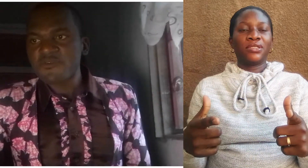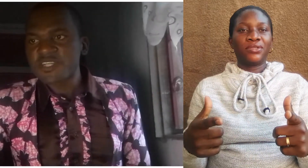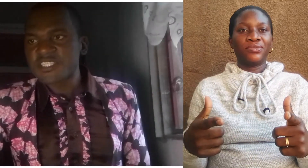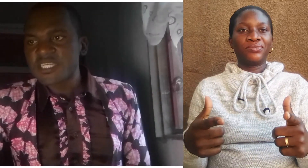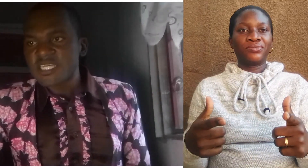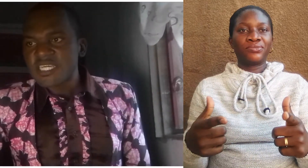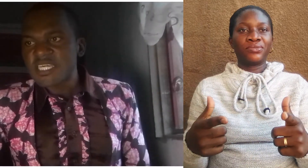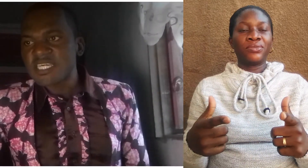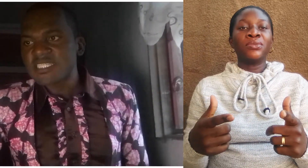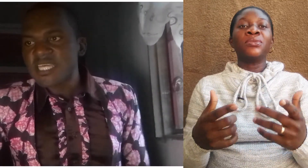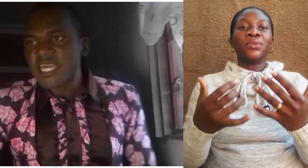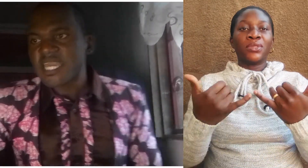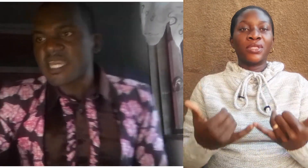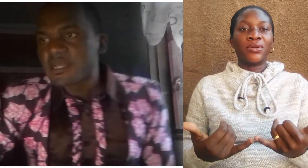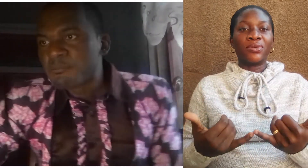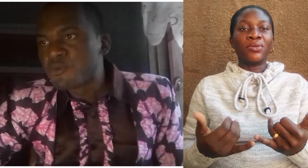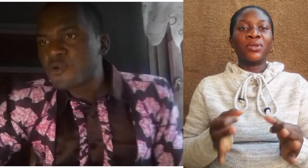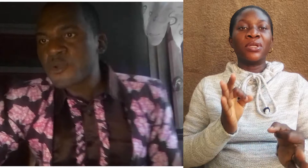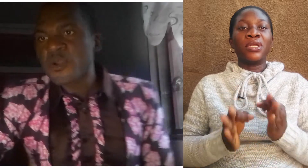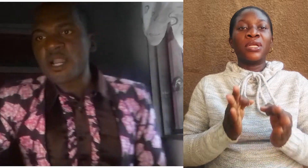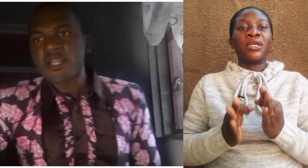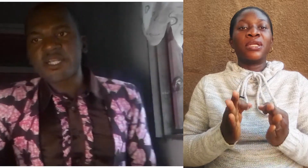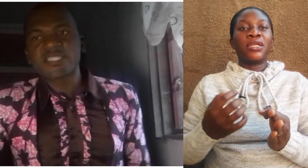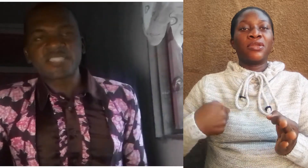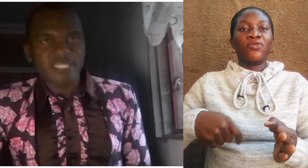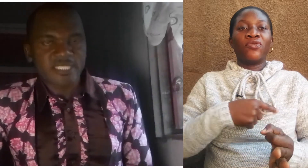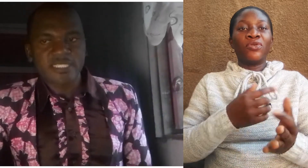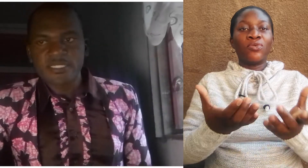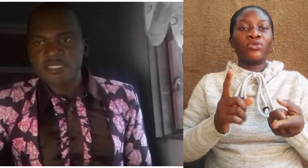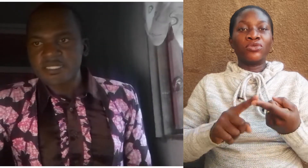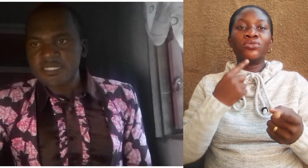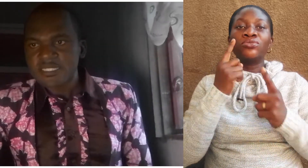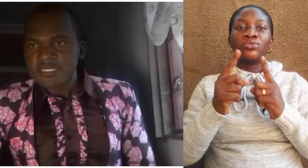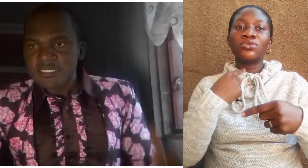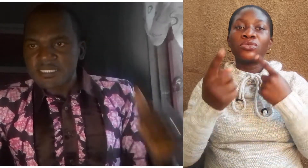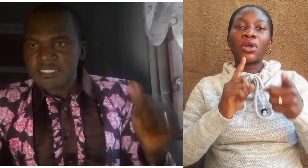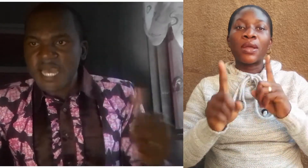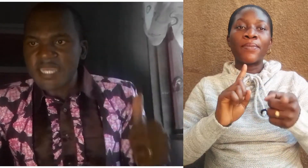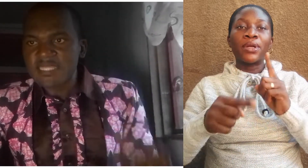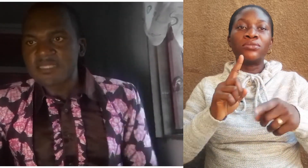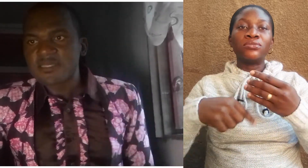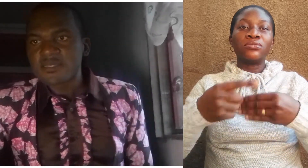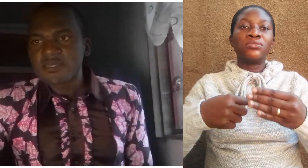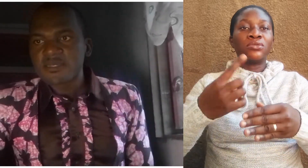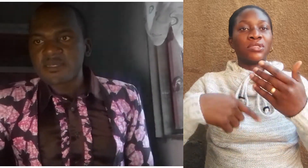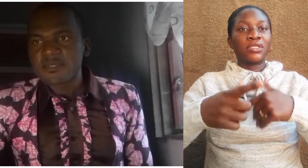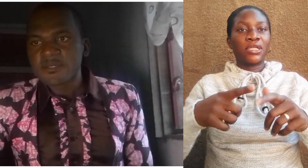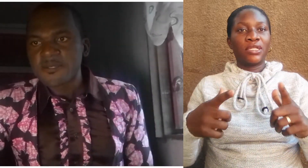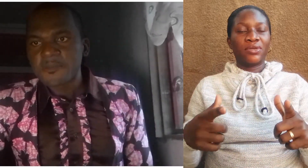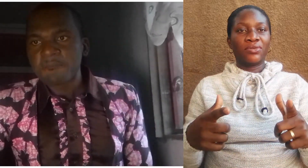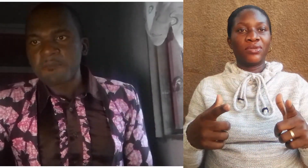sign language is a plurilingual context. Sign